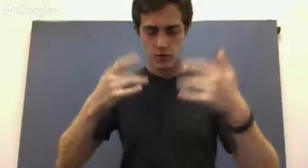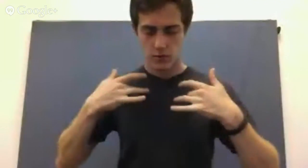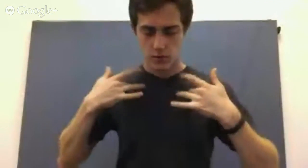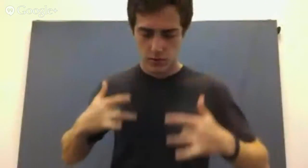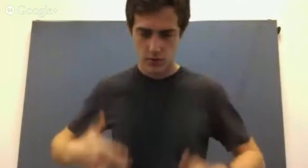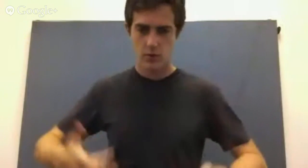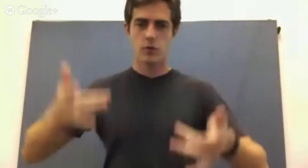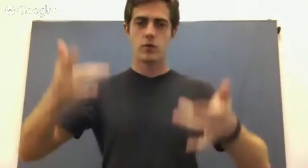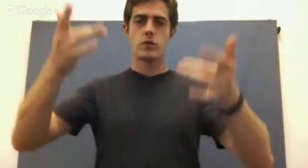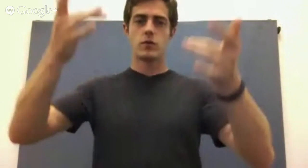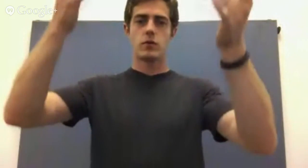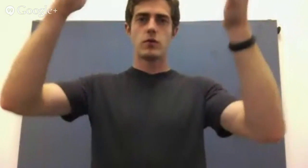Emo.